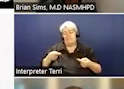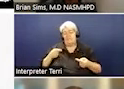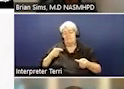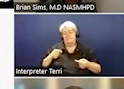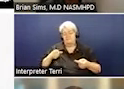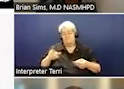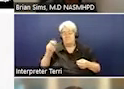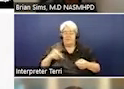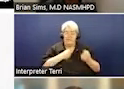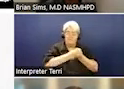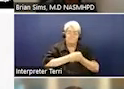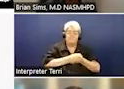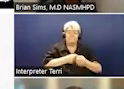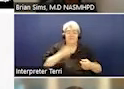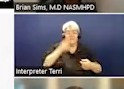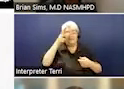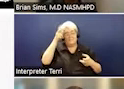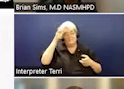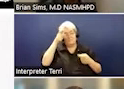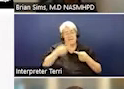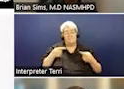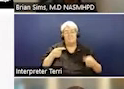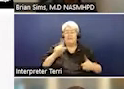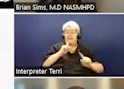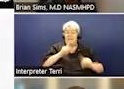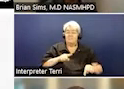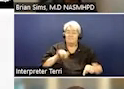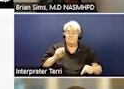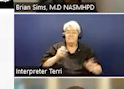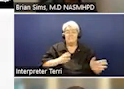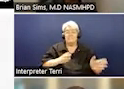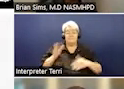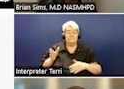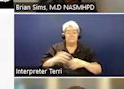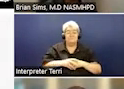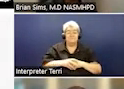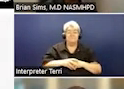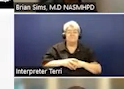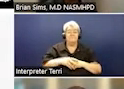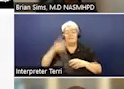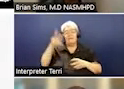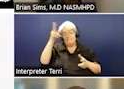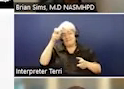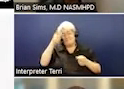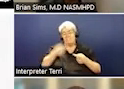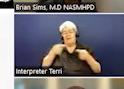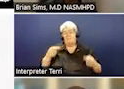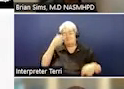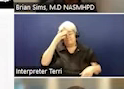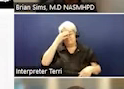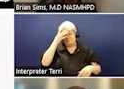it. All righty. And the answer is, next slide. Indeed, devil's